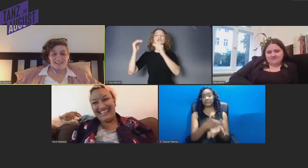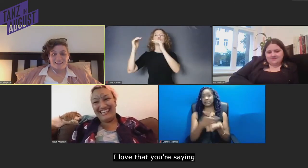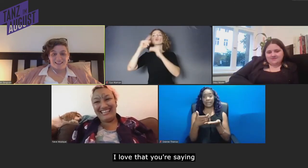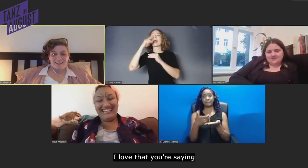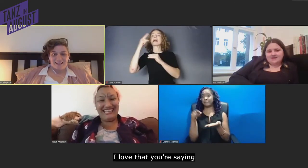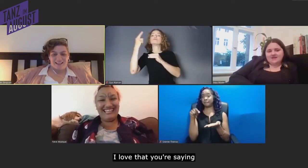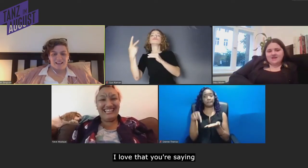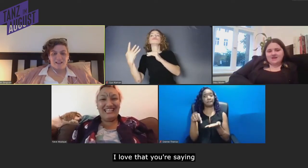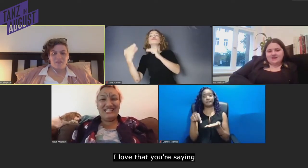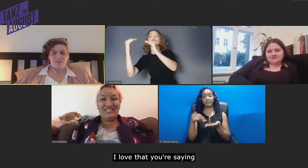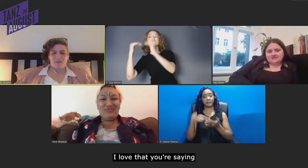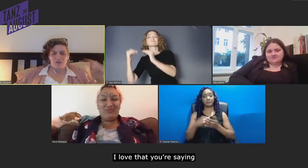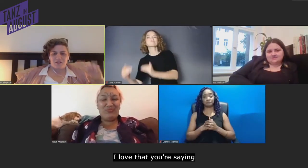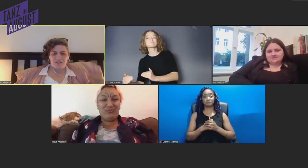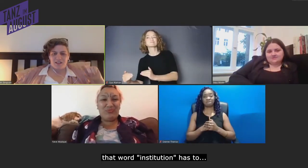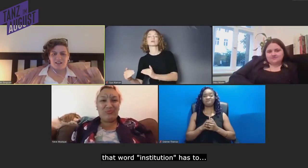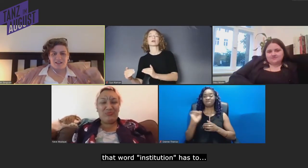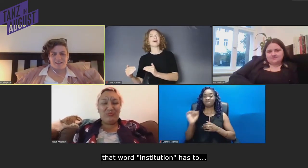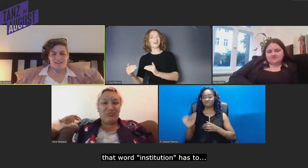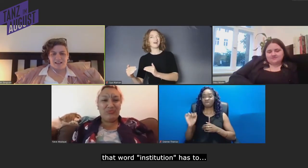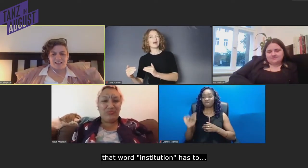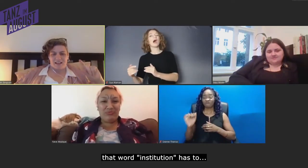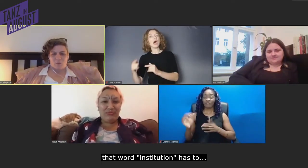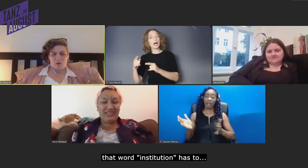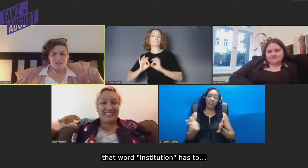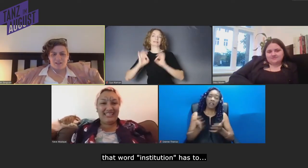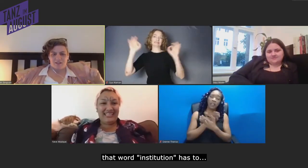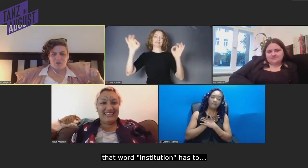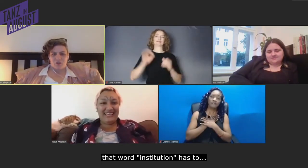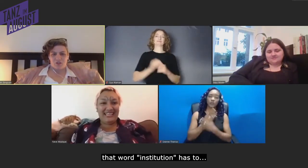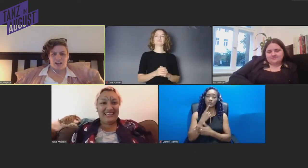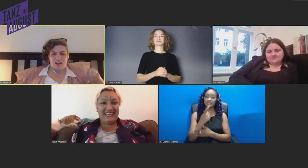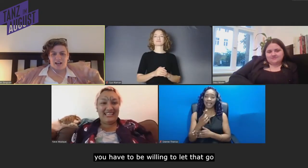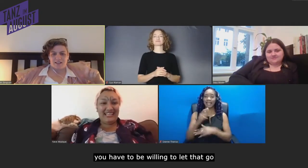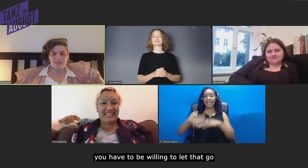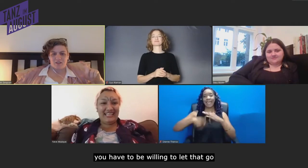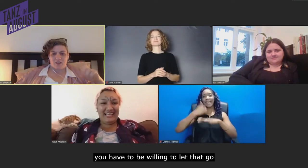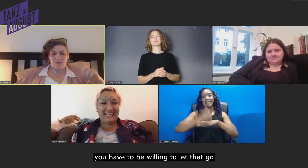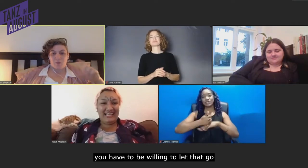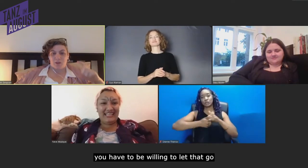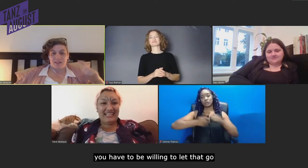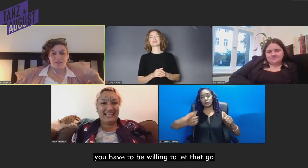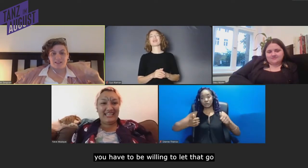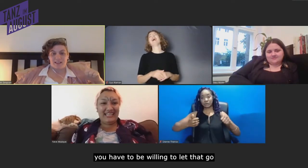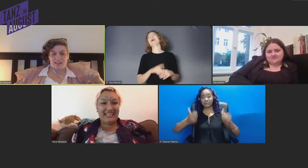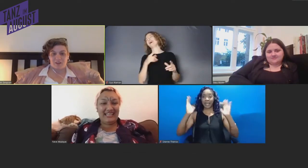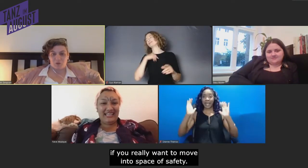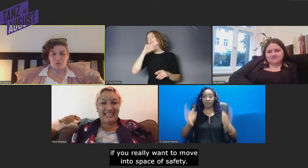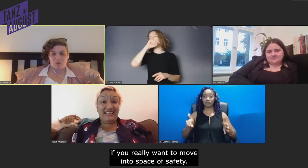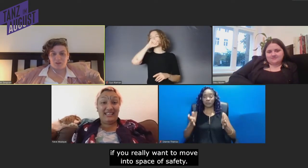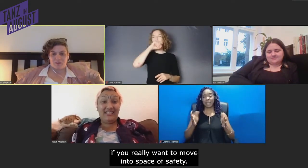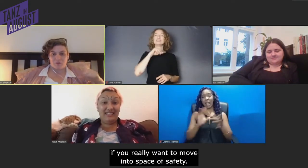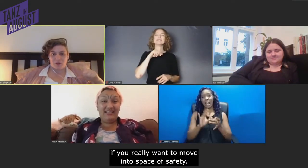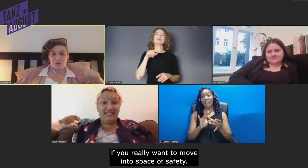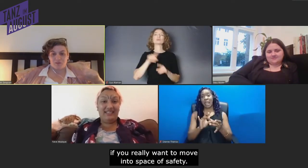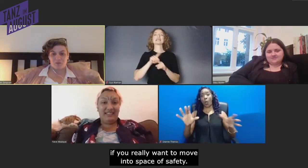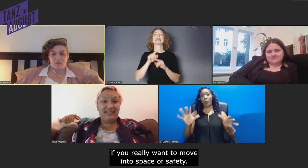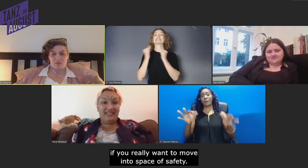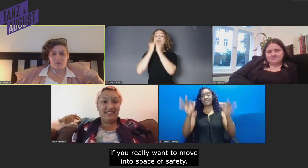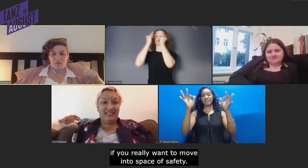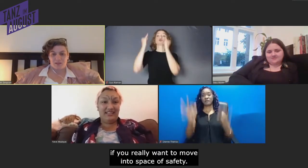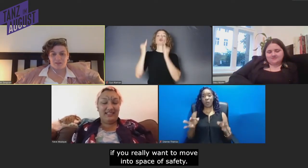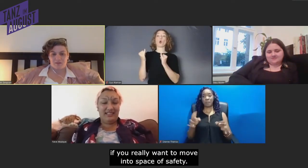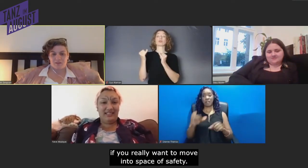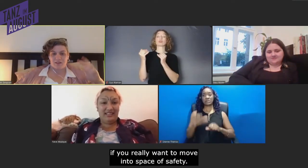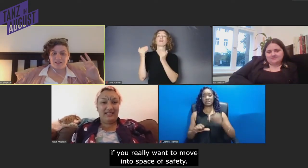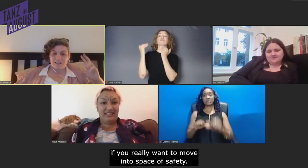Yeah. I love that you're saying that word institution kind of you have to be willing to let that go if you really want to move into a